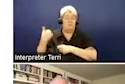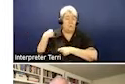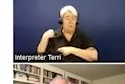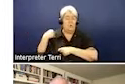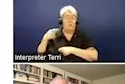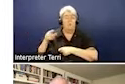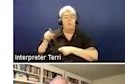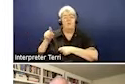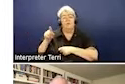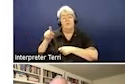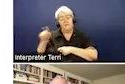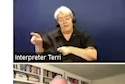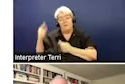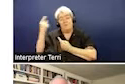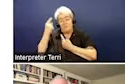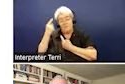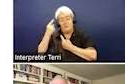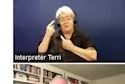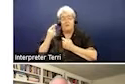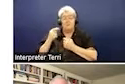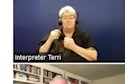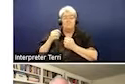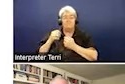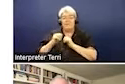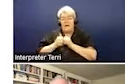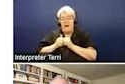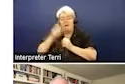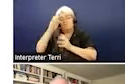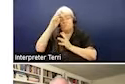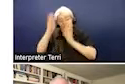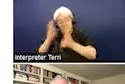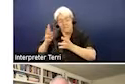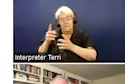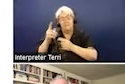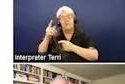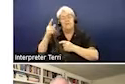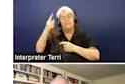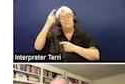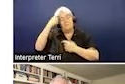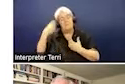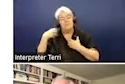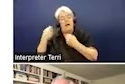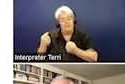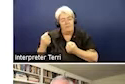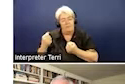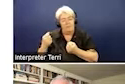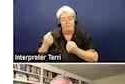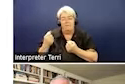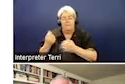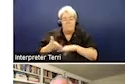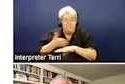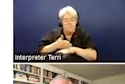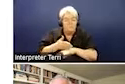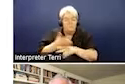to try to think about how can we innovate for mental health. And I came across a quote from